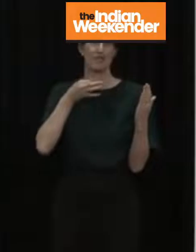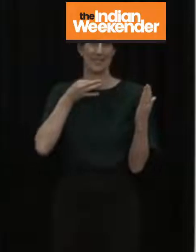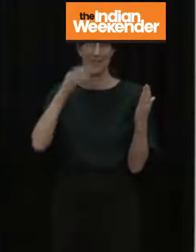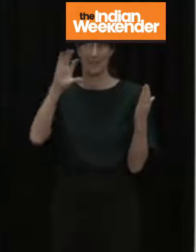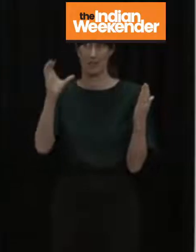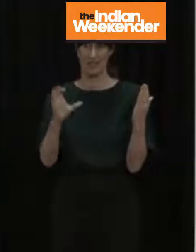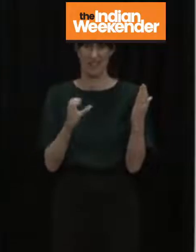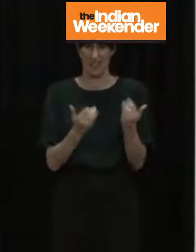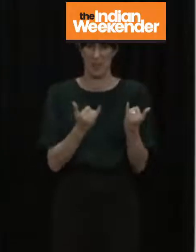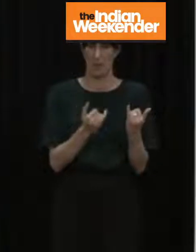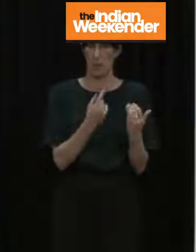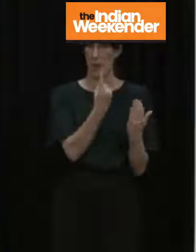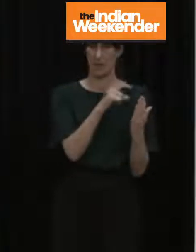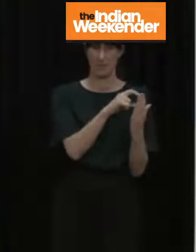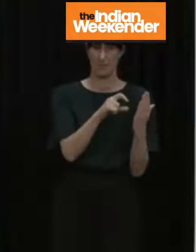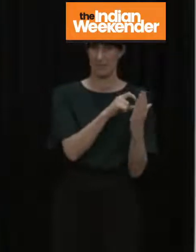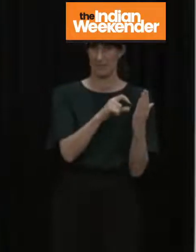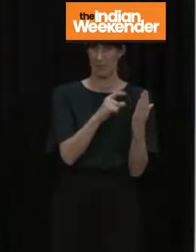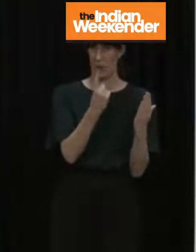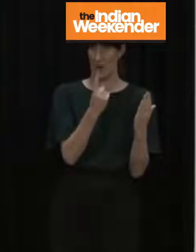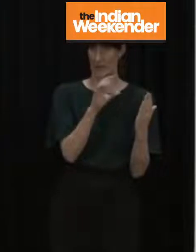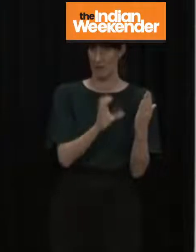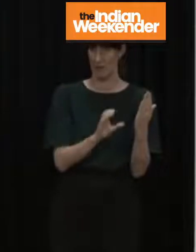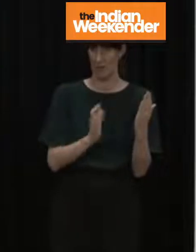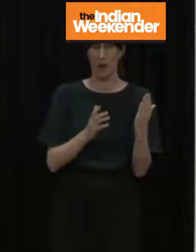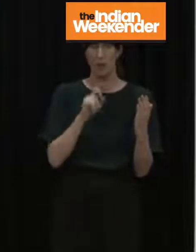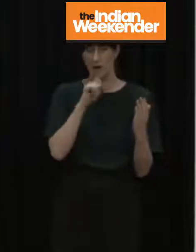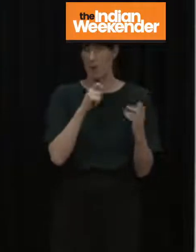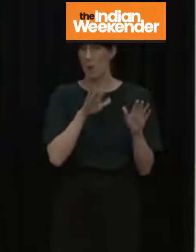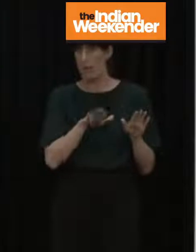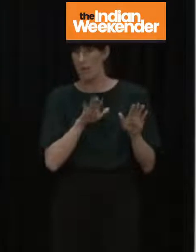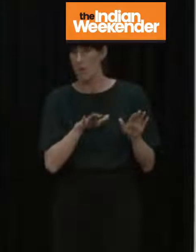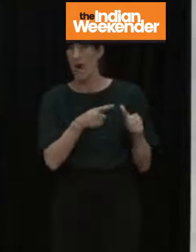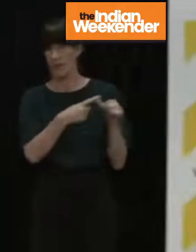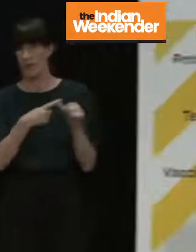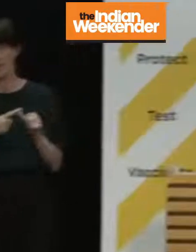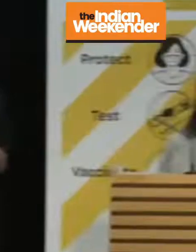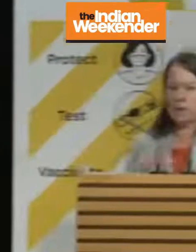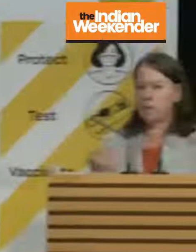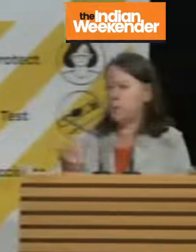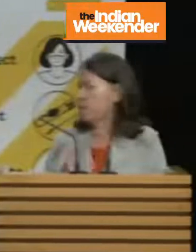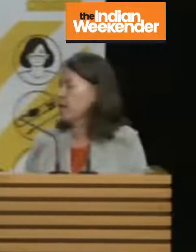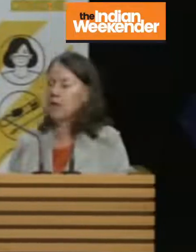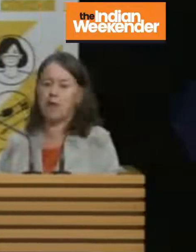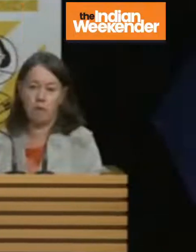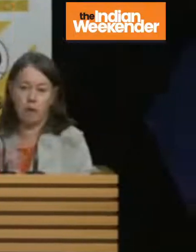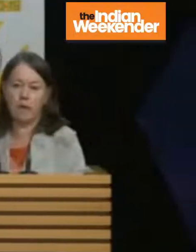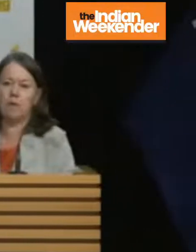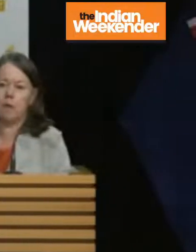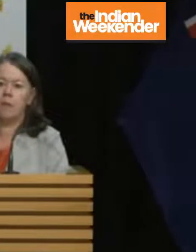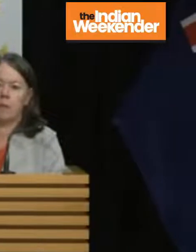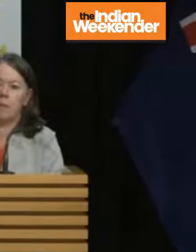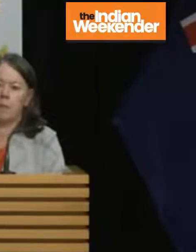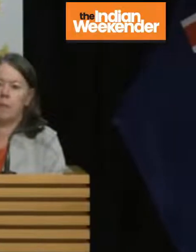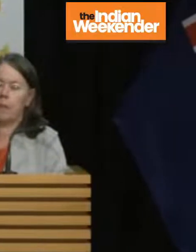one country on it. We will continually take advice on that. Yeah, no, that's right. We have a process for reviewing those countries and we'll provide that